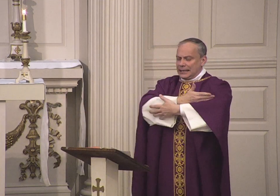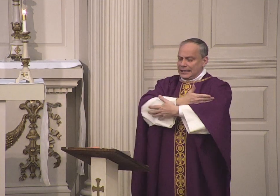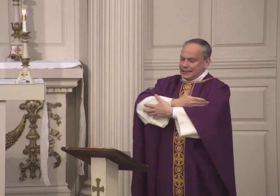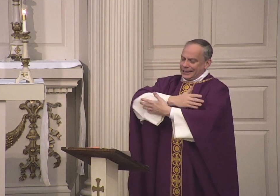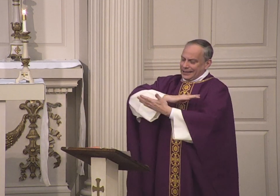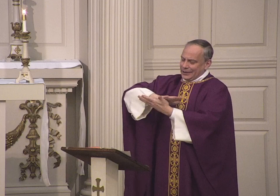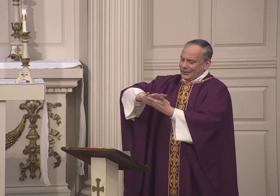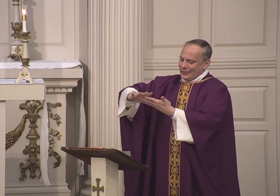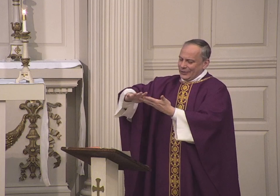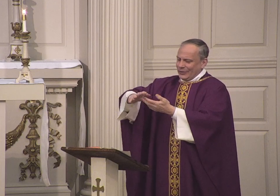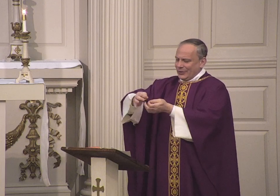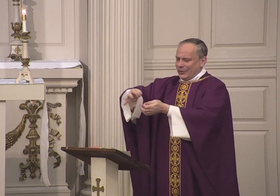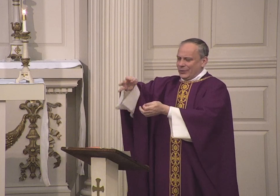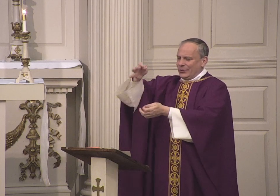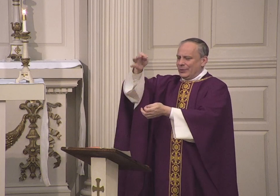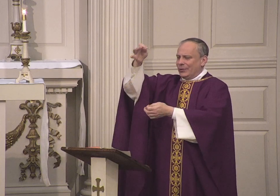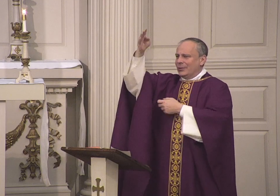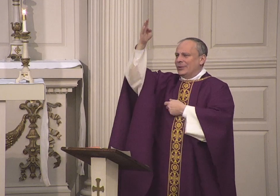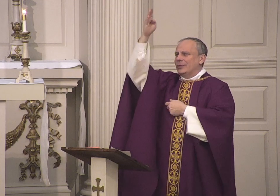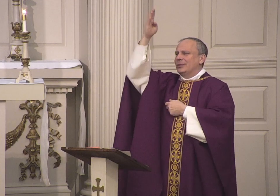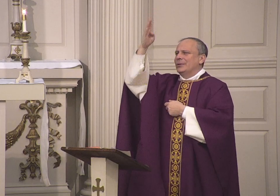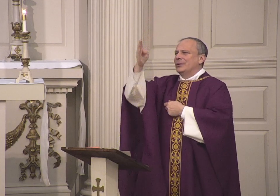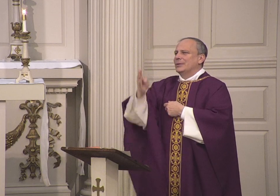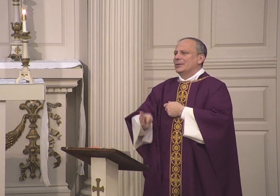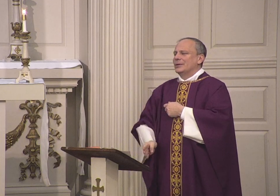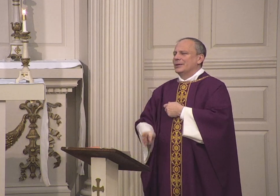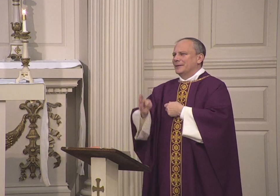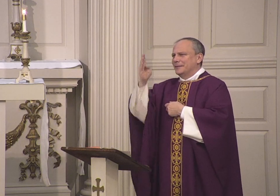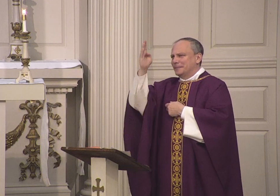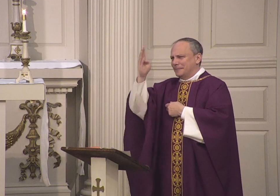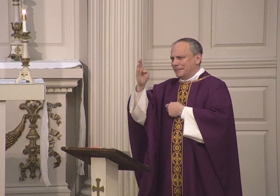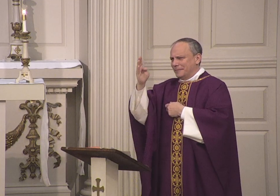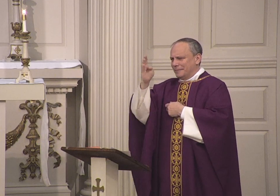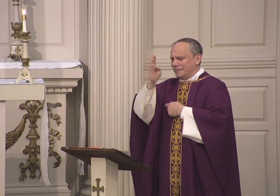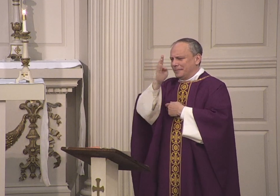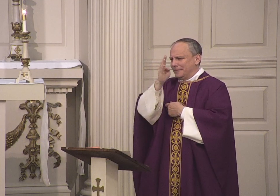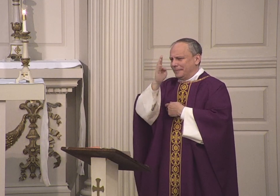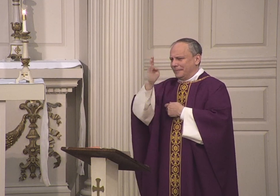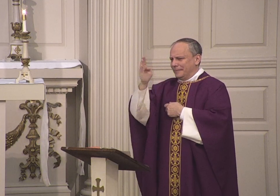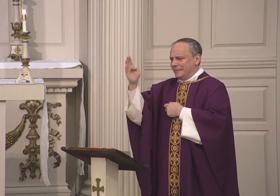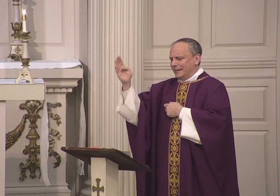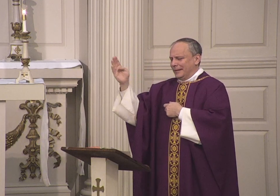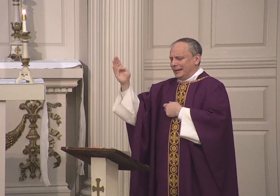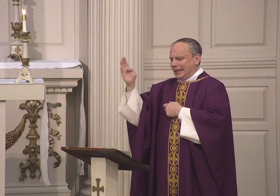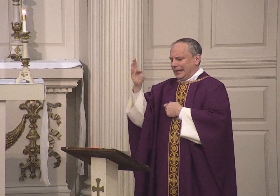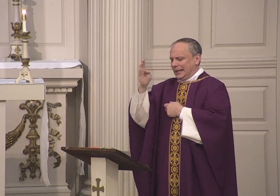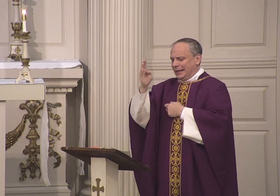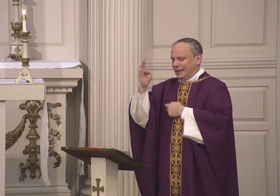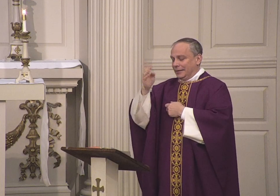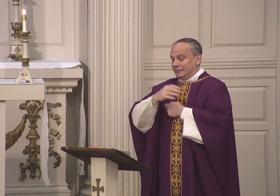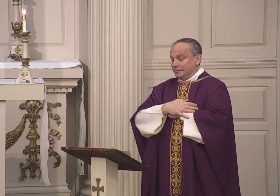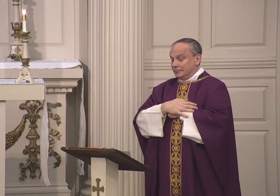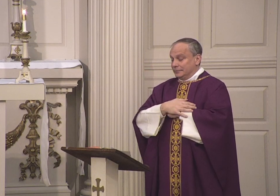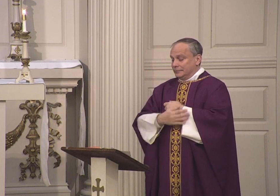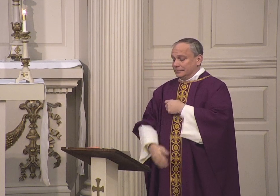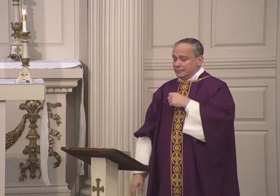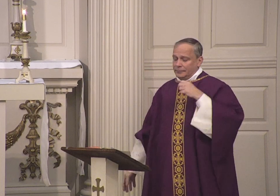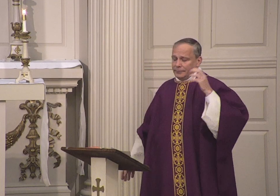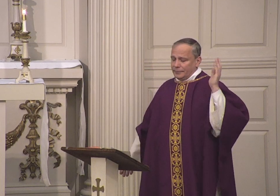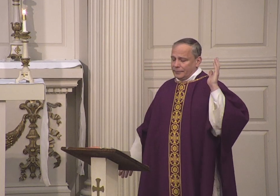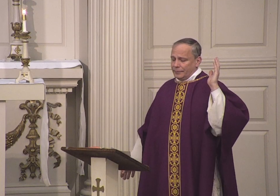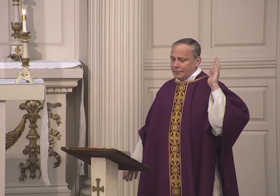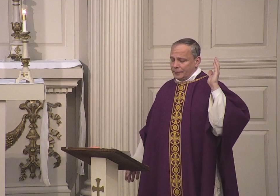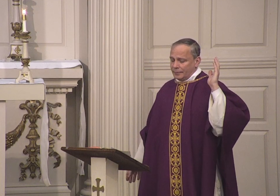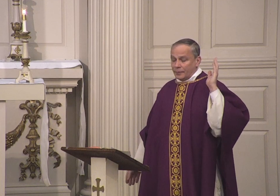God bless you, the Father, and the Son, and the Holy Spirit. Amen.